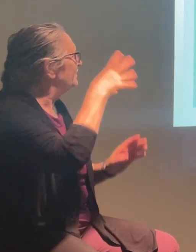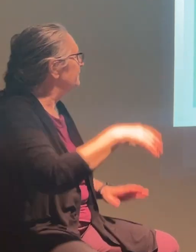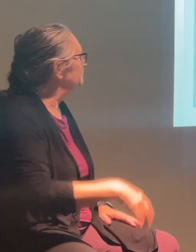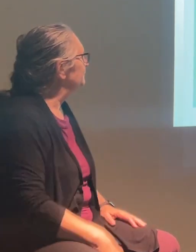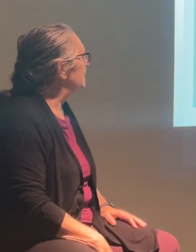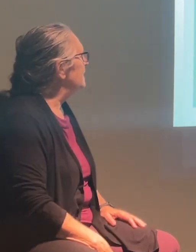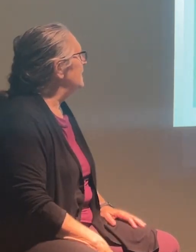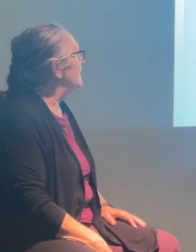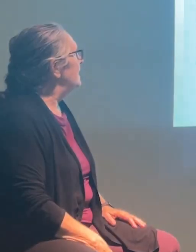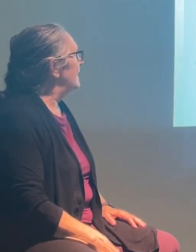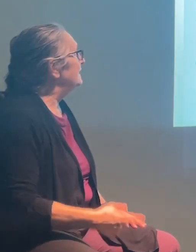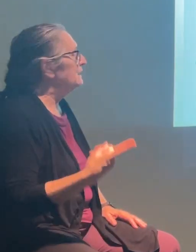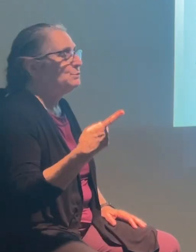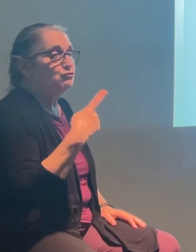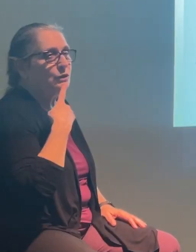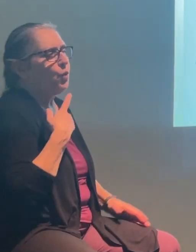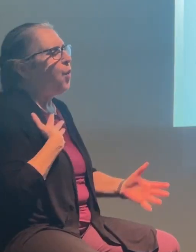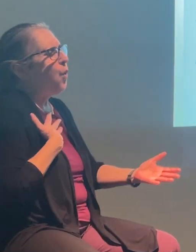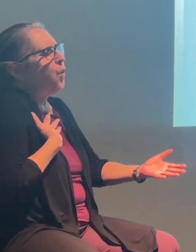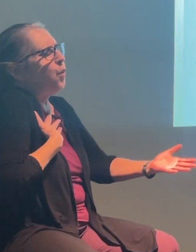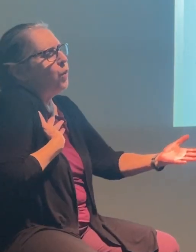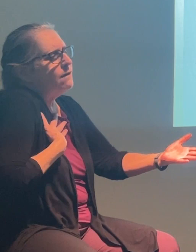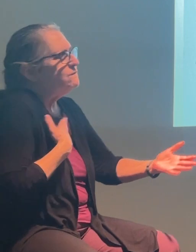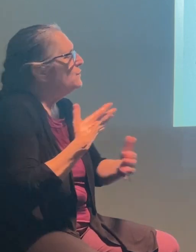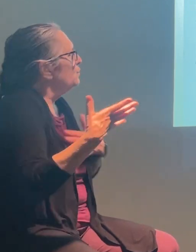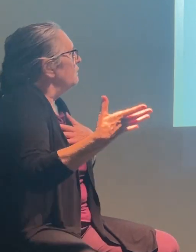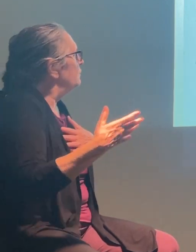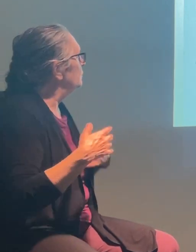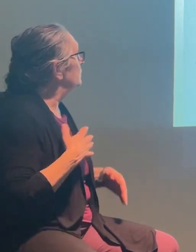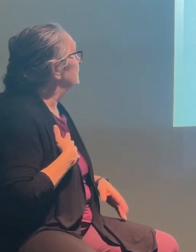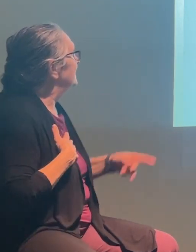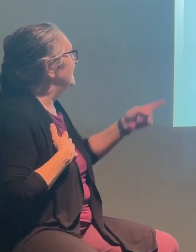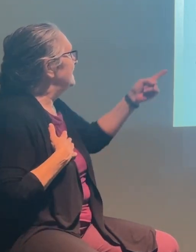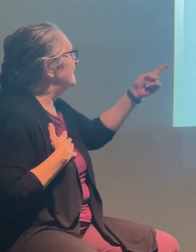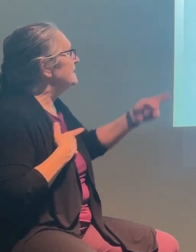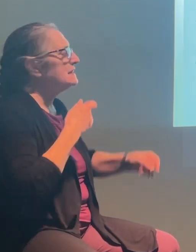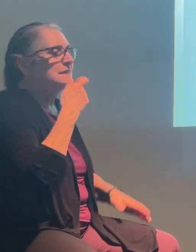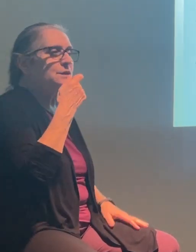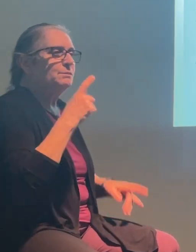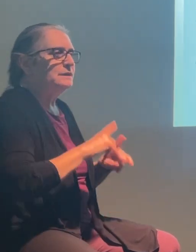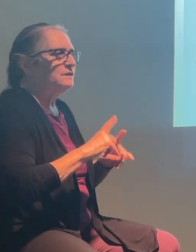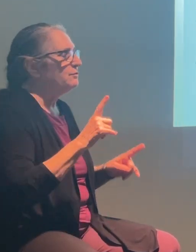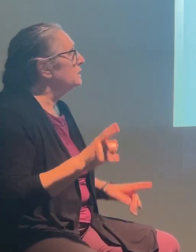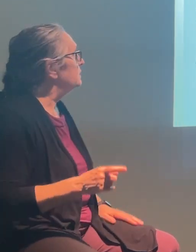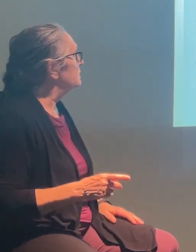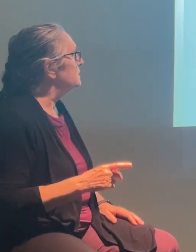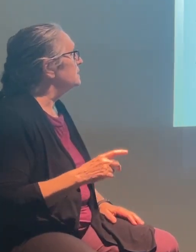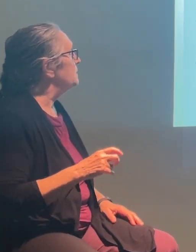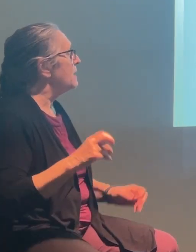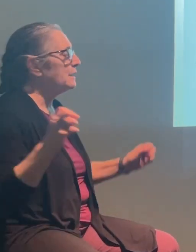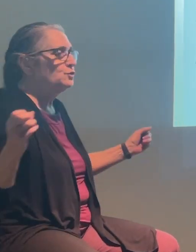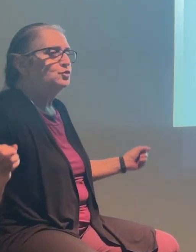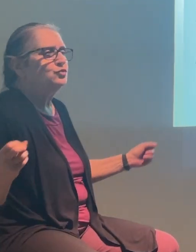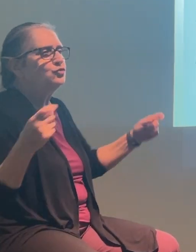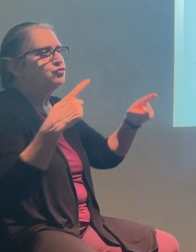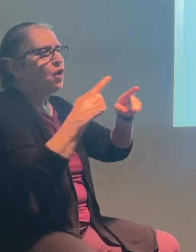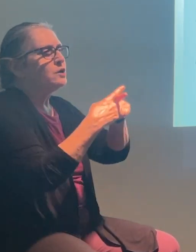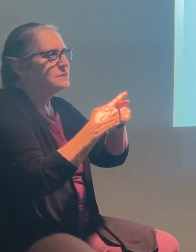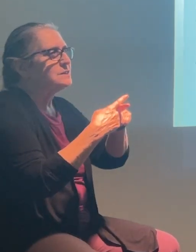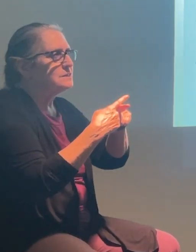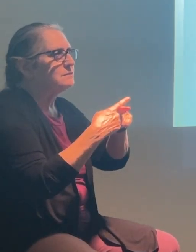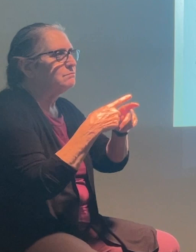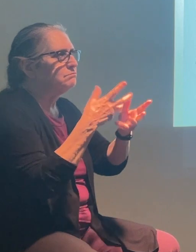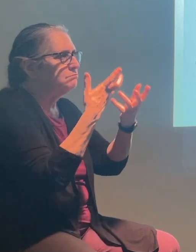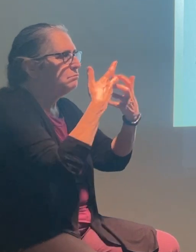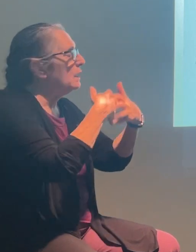the toast of the town. So this is slightly different. So it's back on the cross-pollination. I want you to keep in mind that